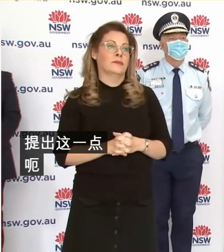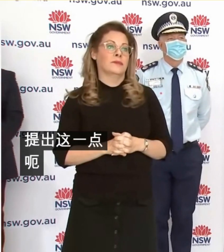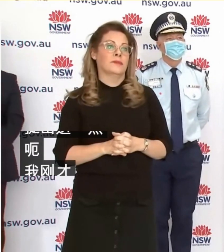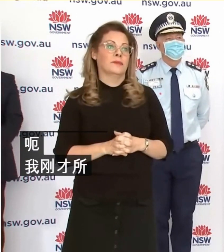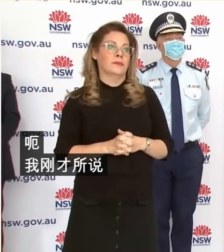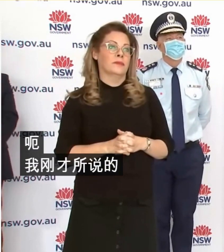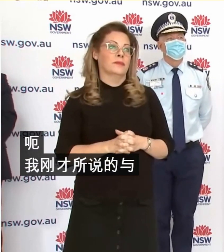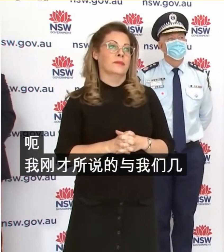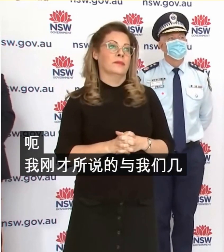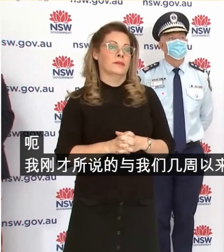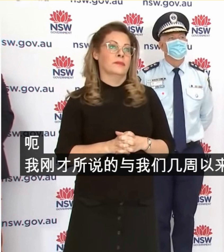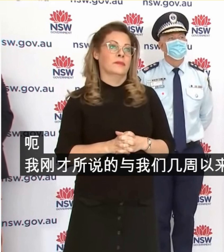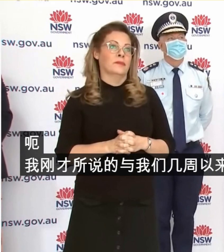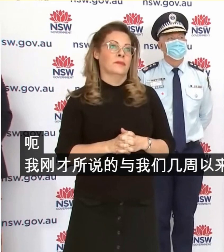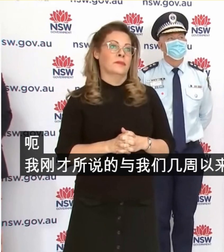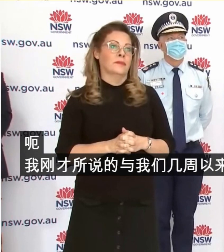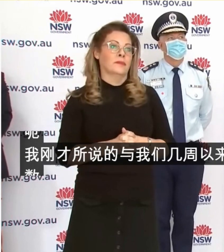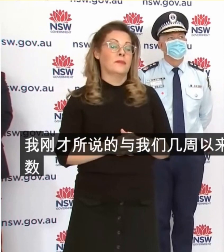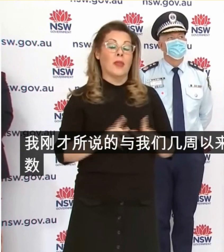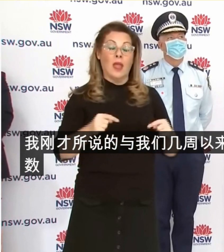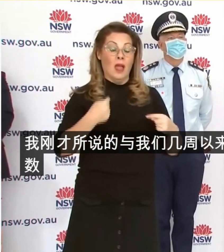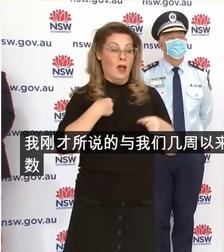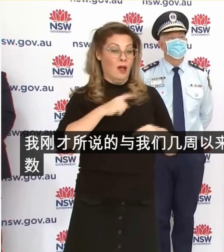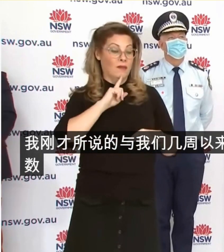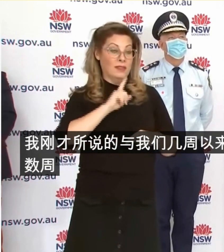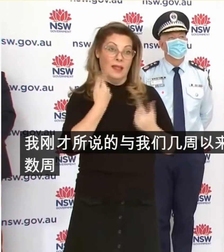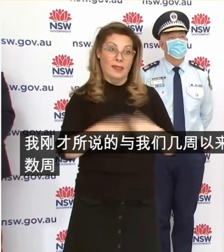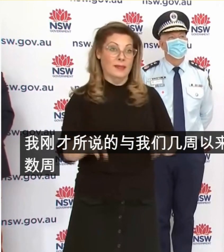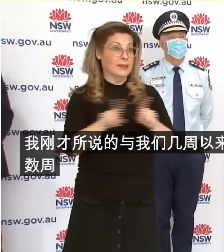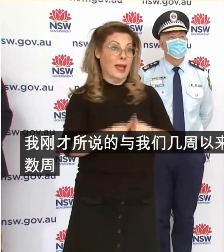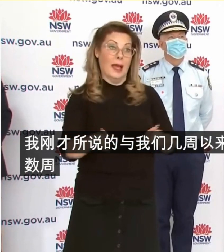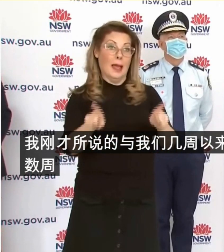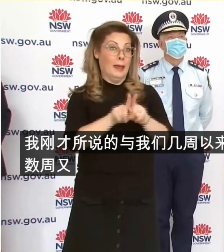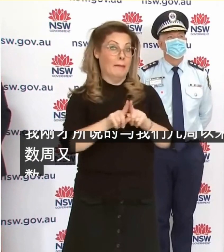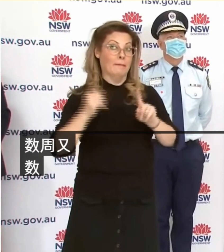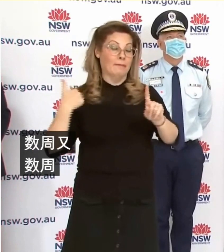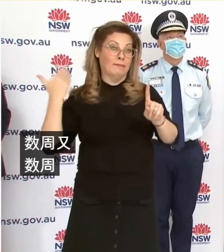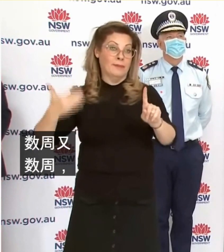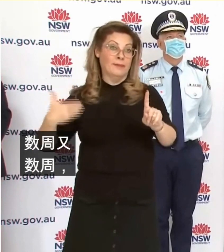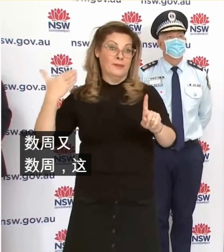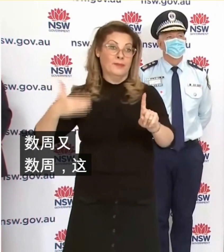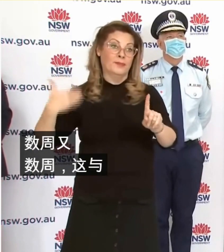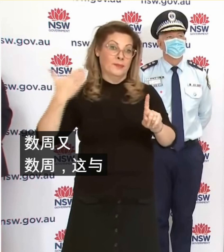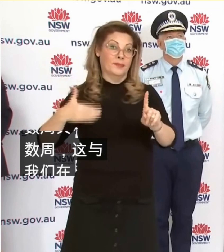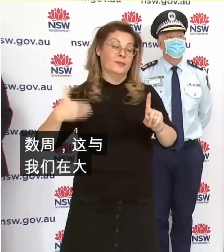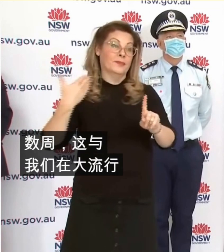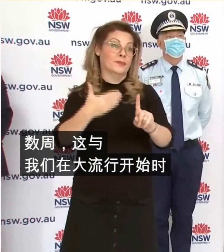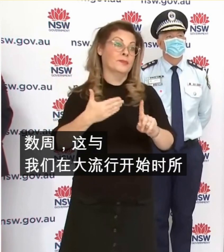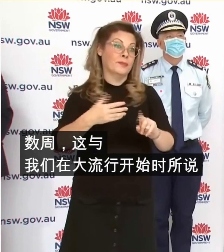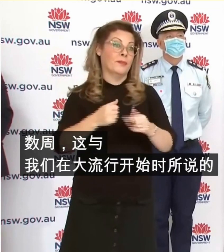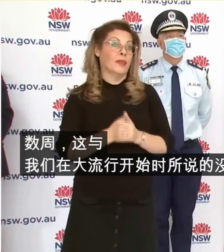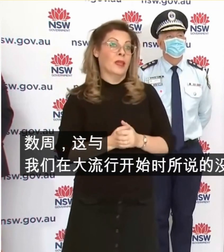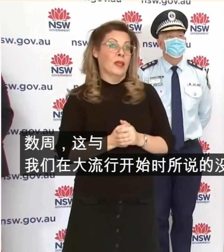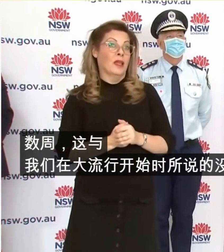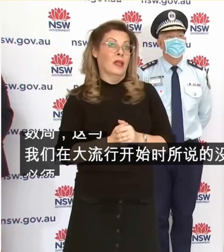point? What I have just said is no different to what we've said for weeks and weeks and weeks. It's no different from what we've